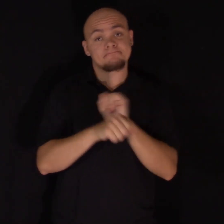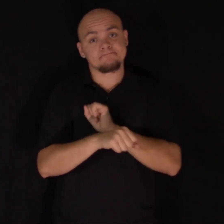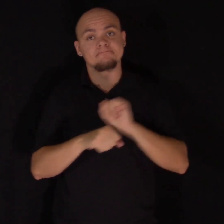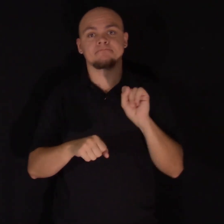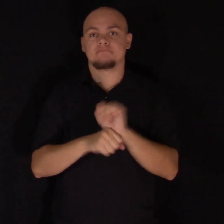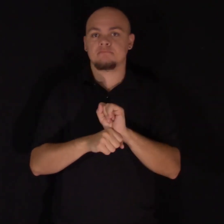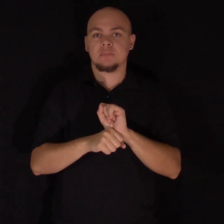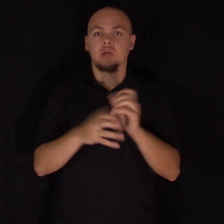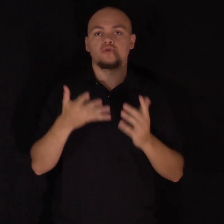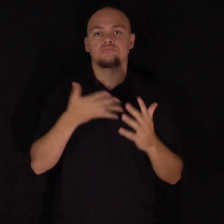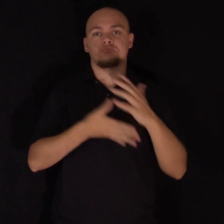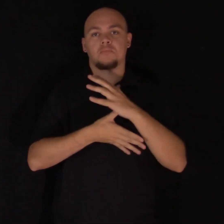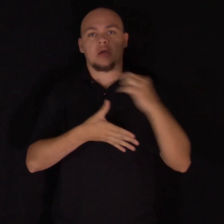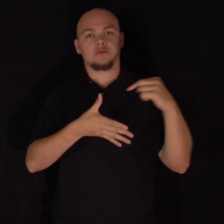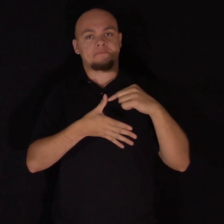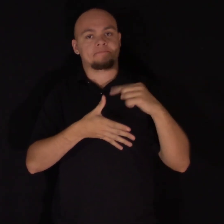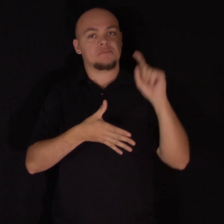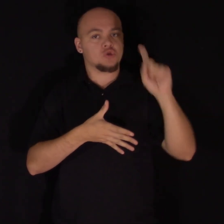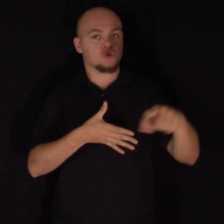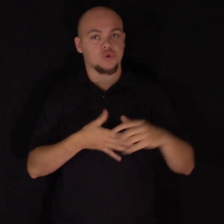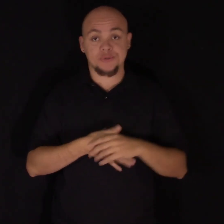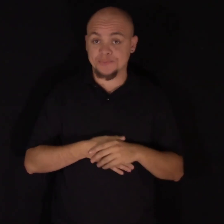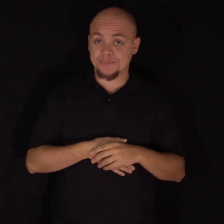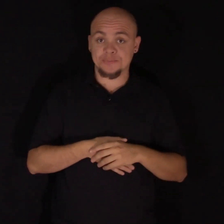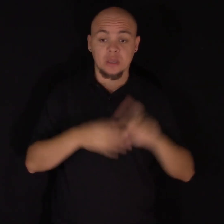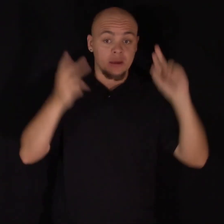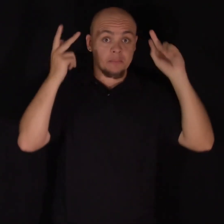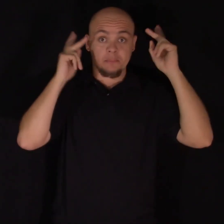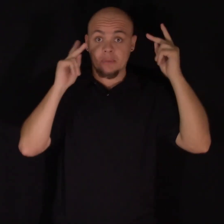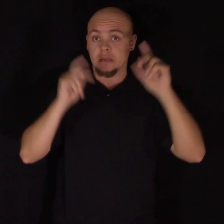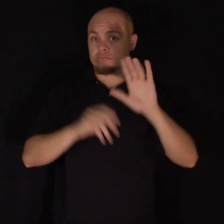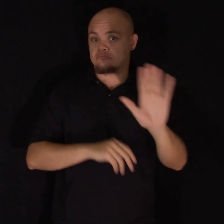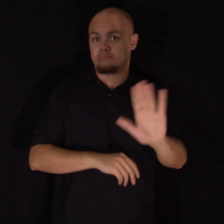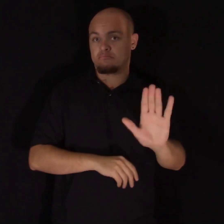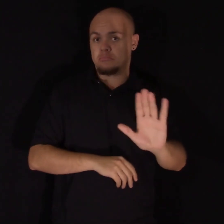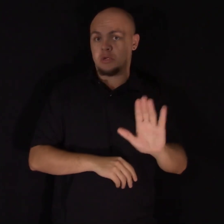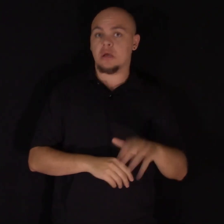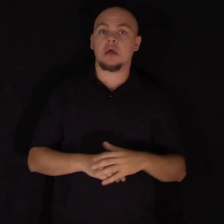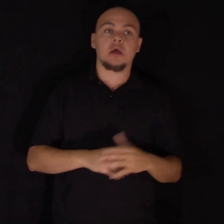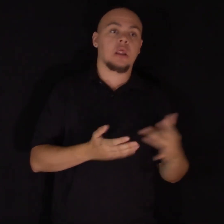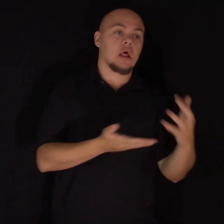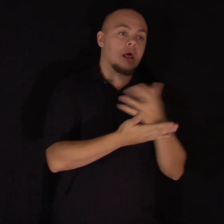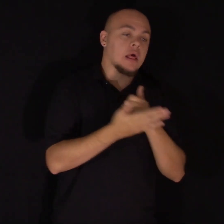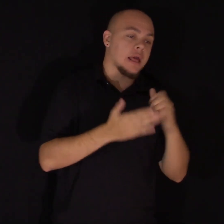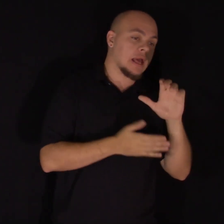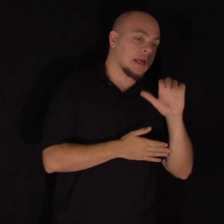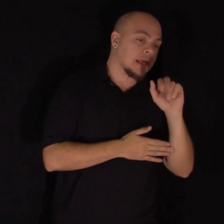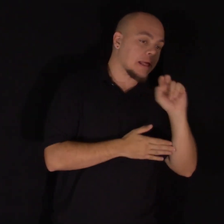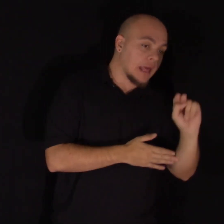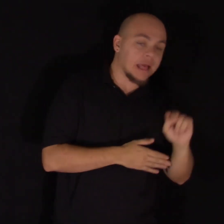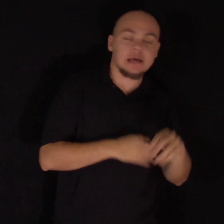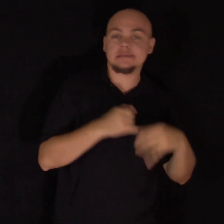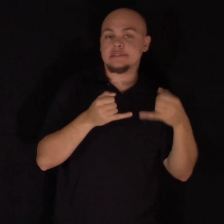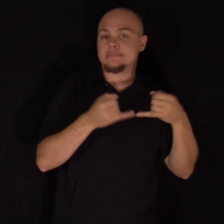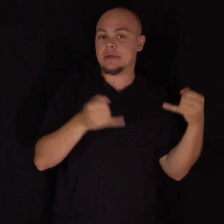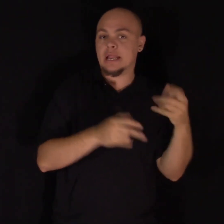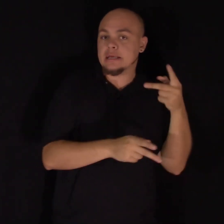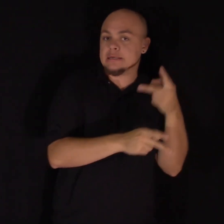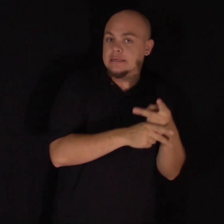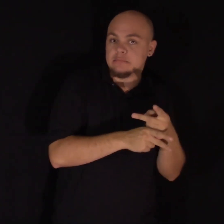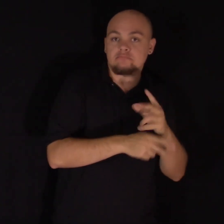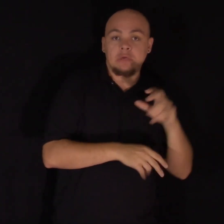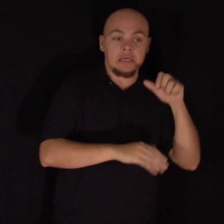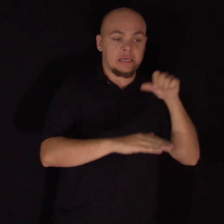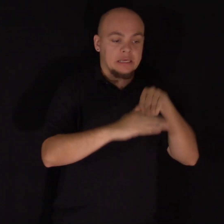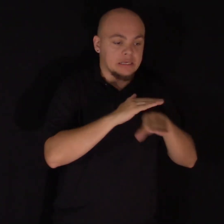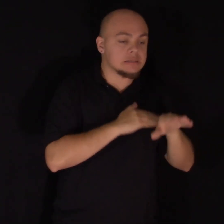be a priority. There's no need to panic. We don't have to hoard cans of spaghetti or go down into the basement, but we